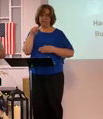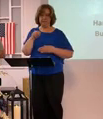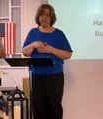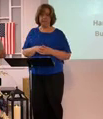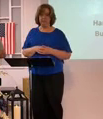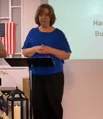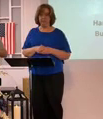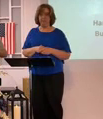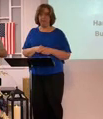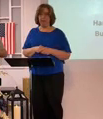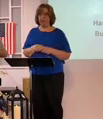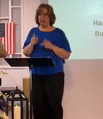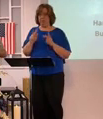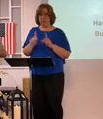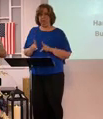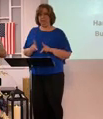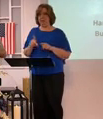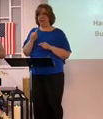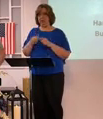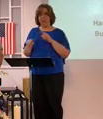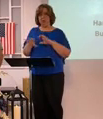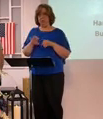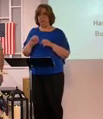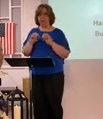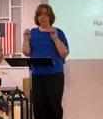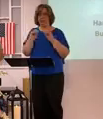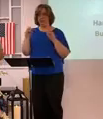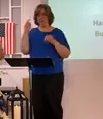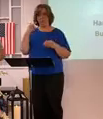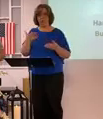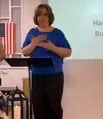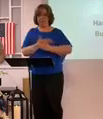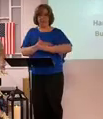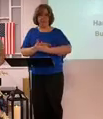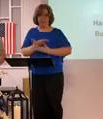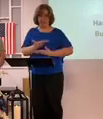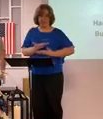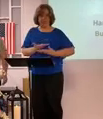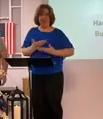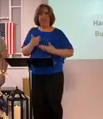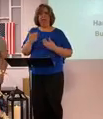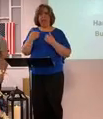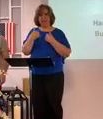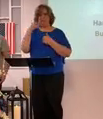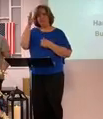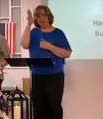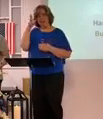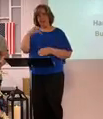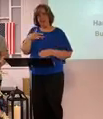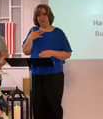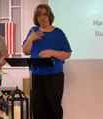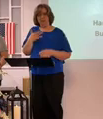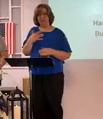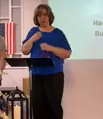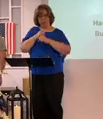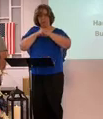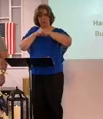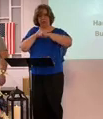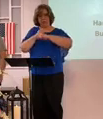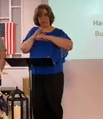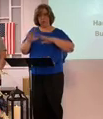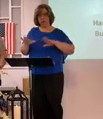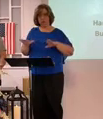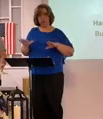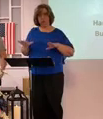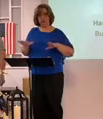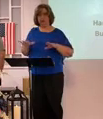but I personally couldn't do nothing for him. And I feel like as a father, you're supposed to, you protect your kids.